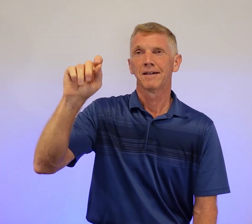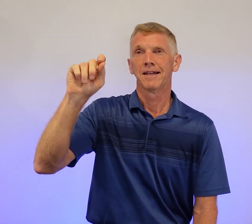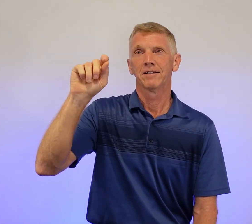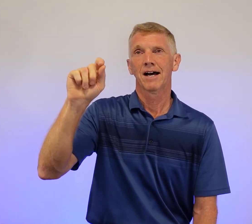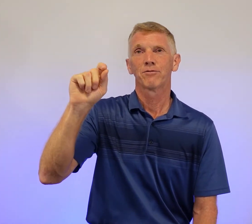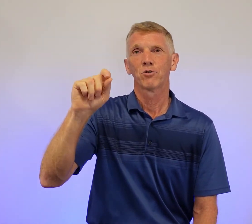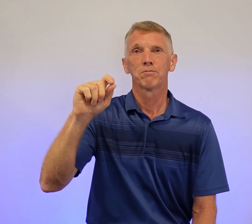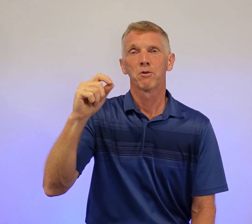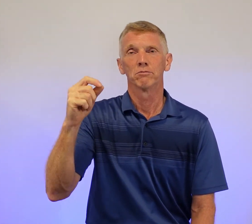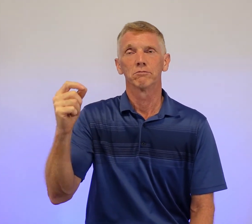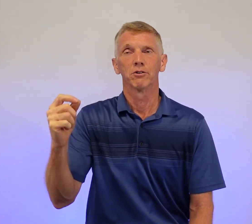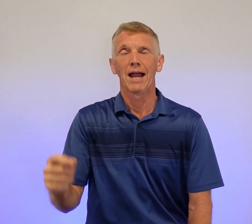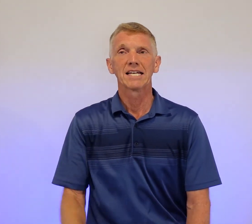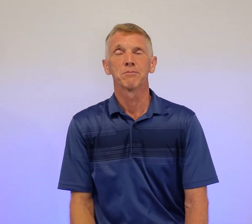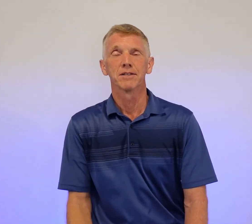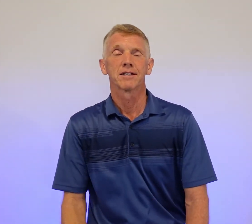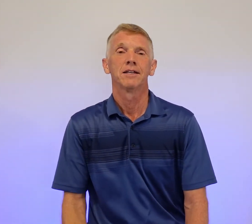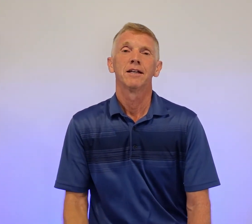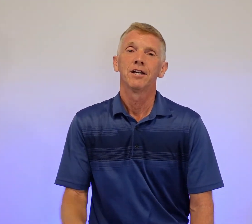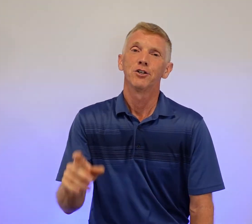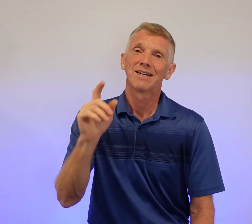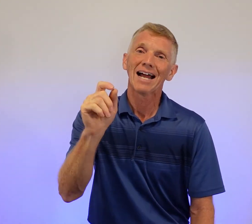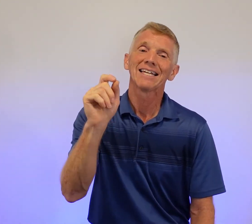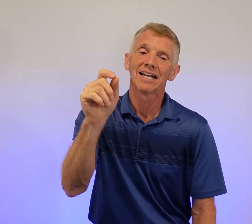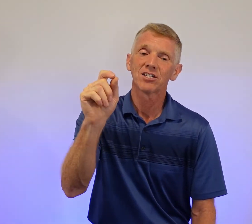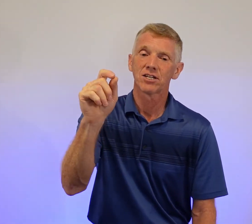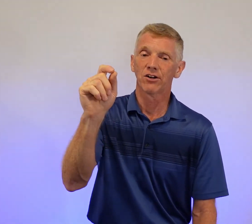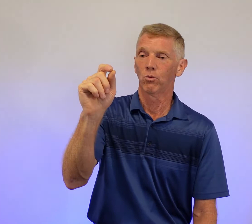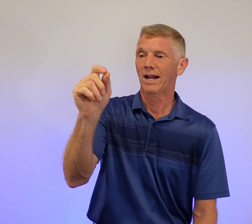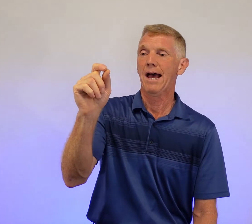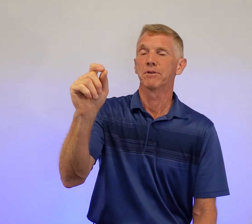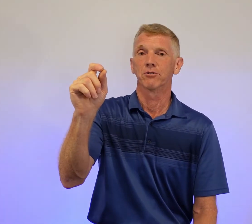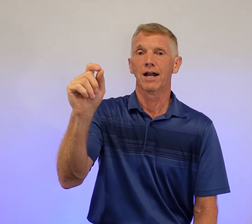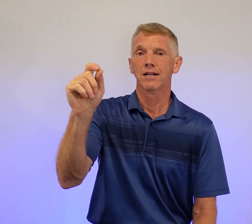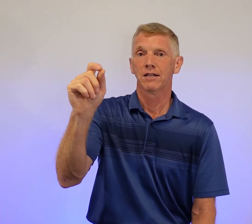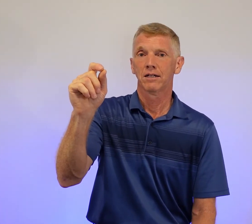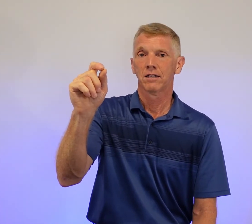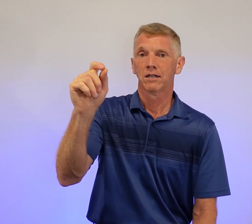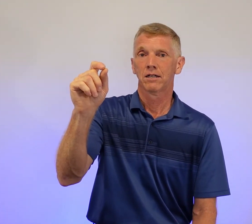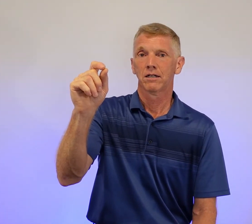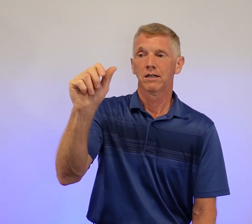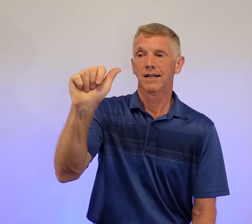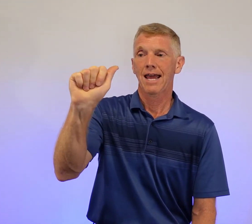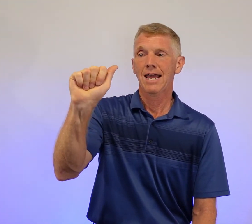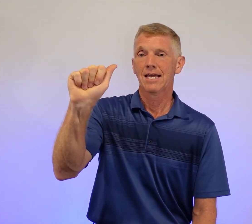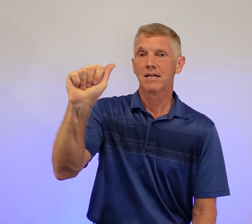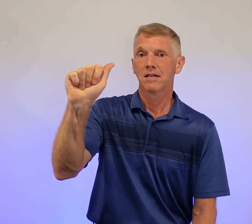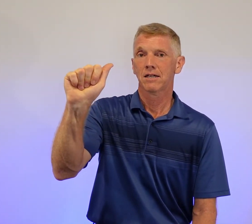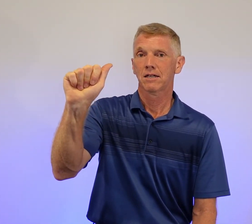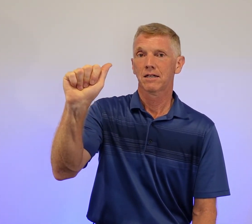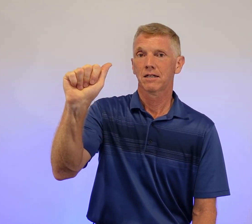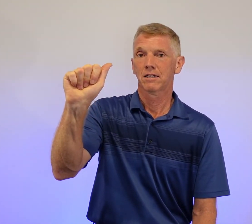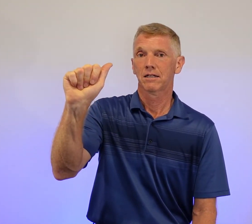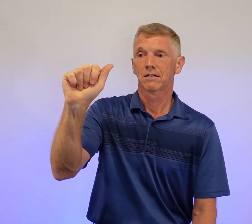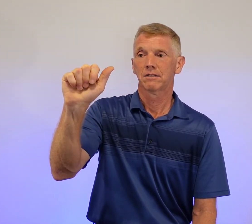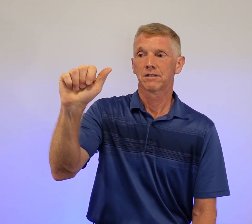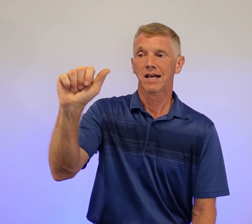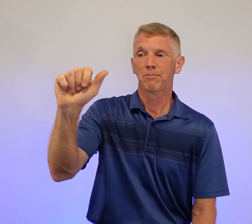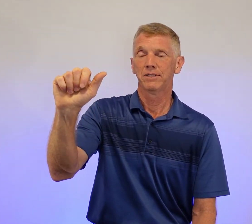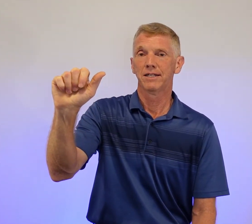And a lot of folks maybe don't grasp this. You've got to enunciate, or what happens, right? an A, sloppily